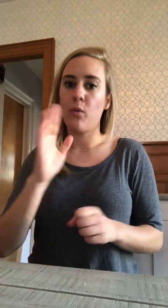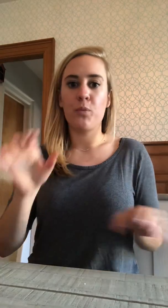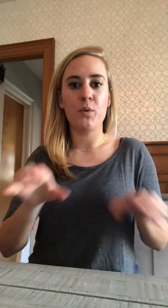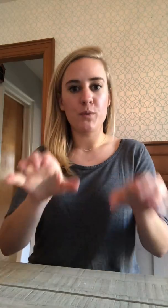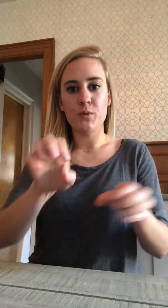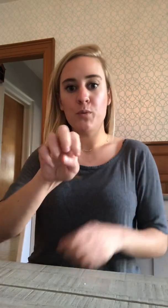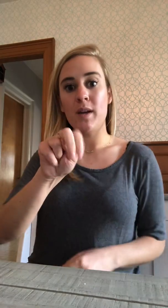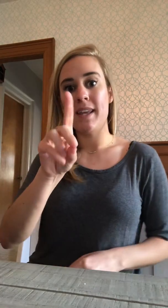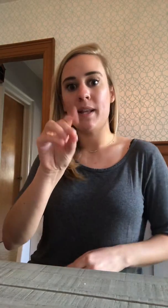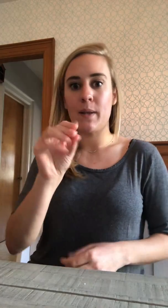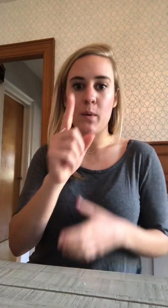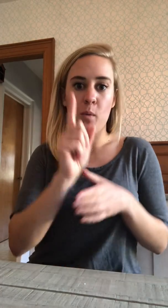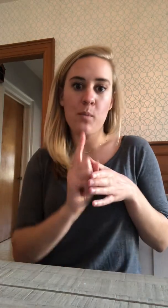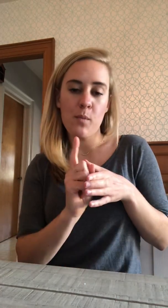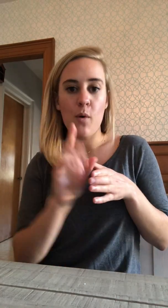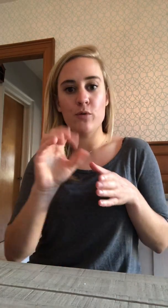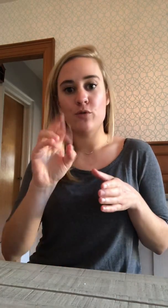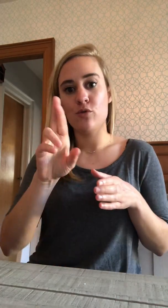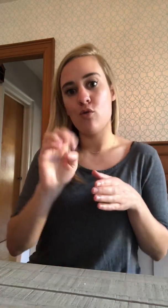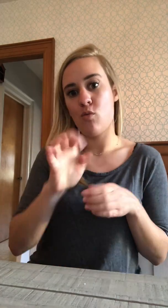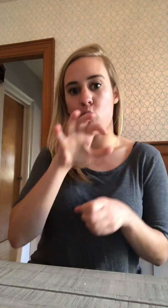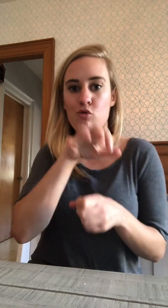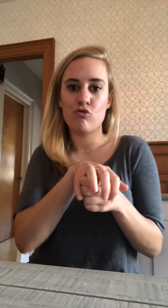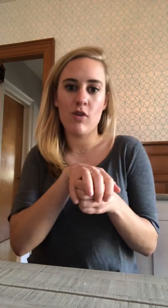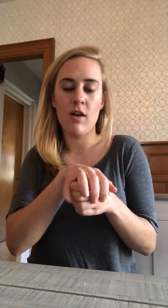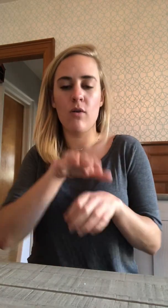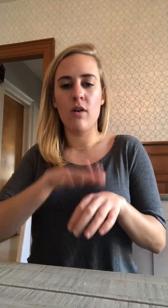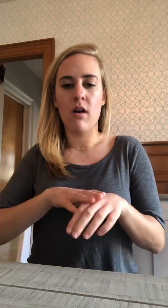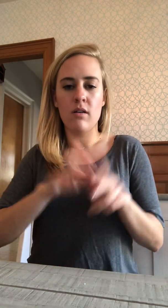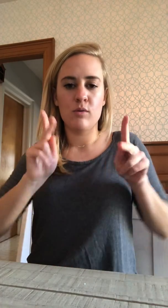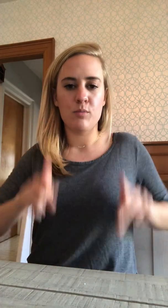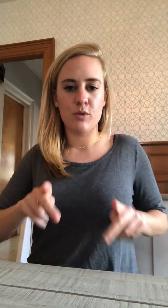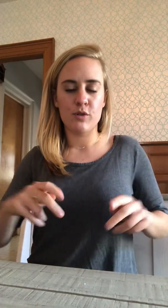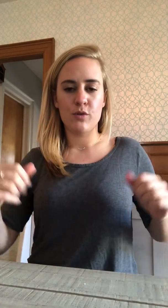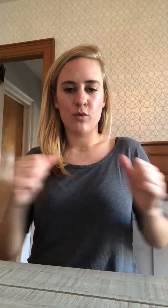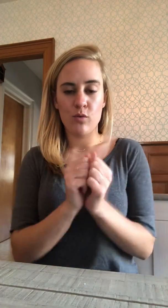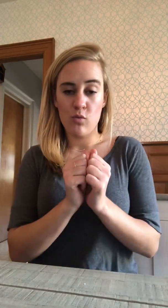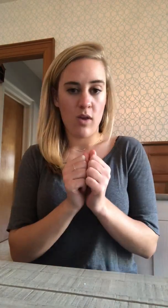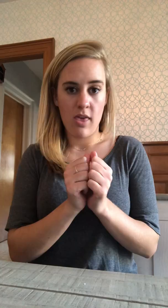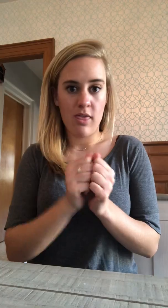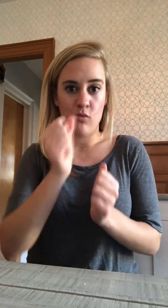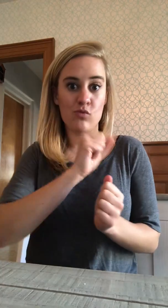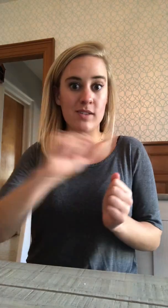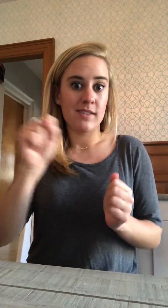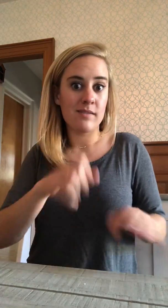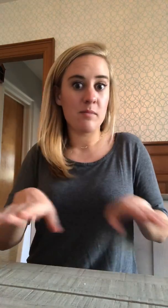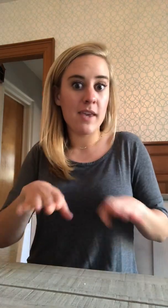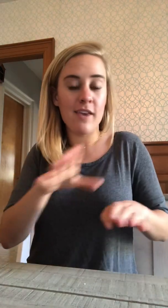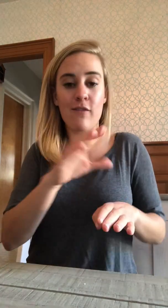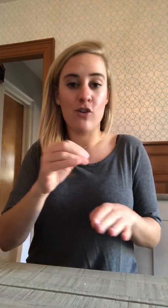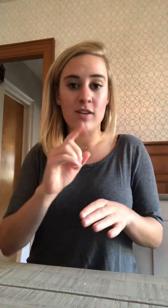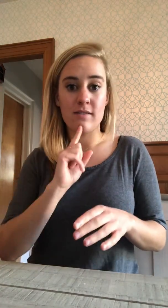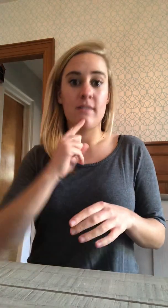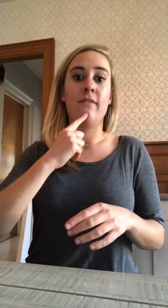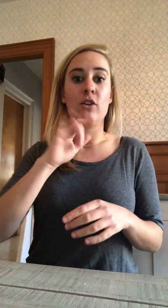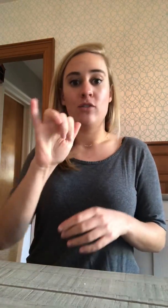person with a profound or severe intellectual disability and resistive behaviors in the operating room. It's not something that should be